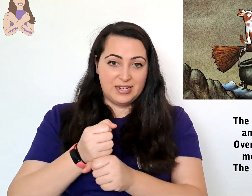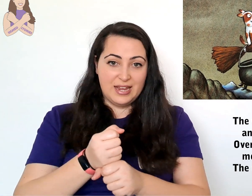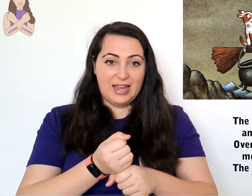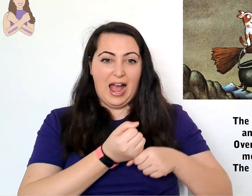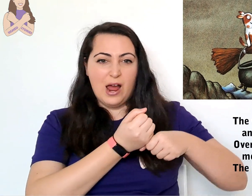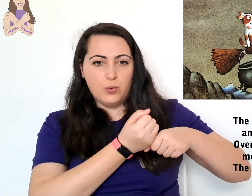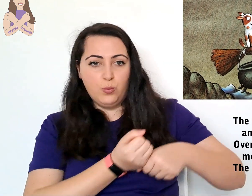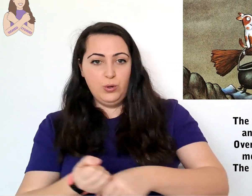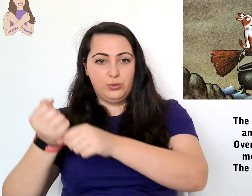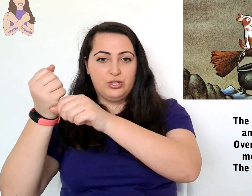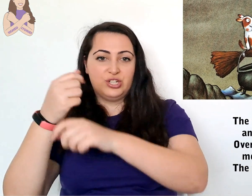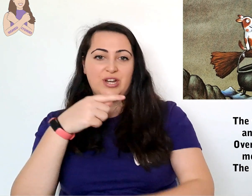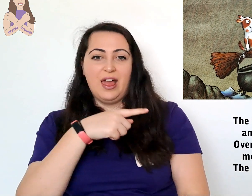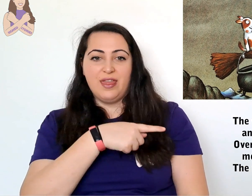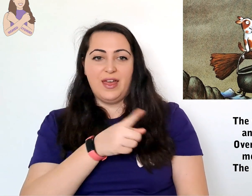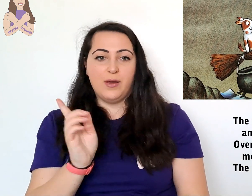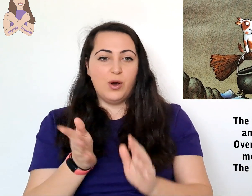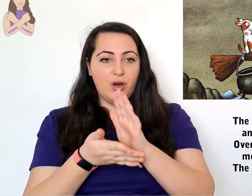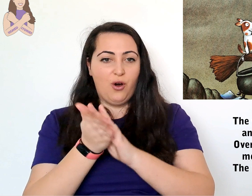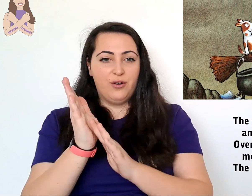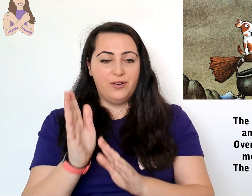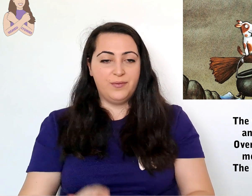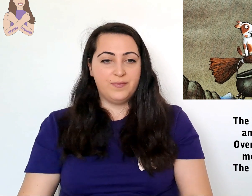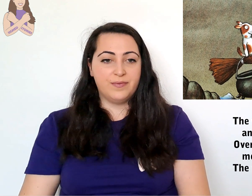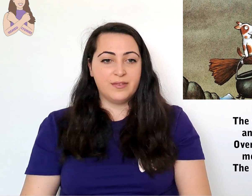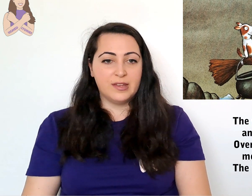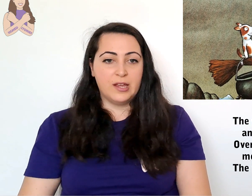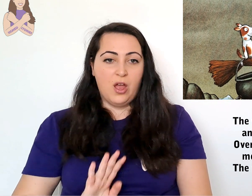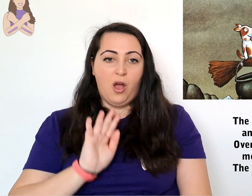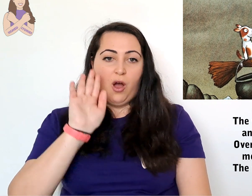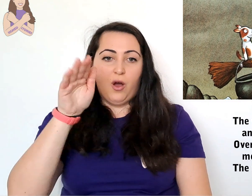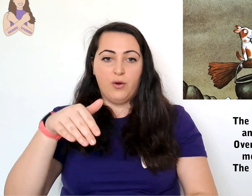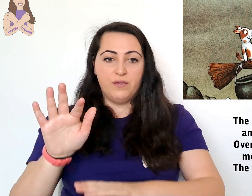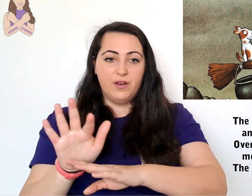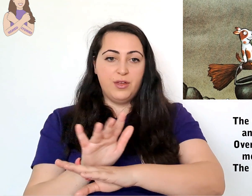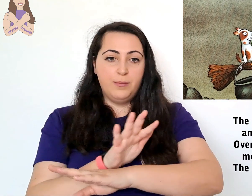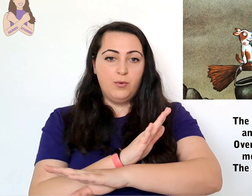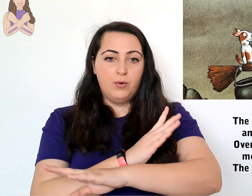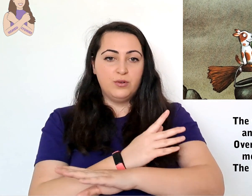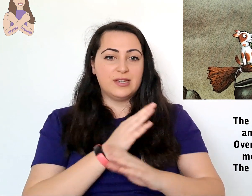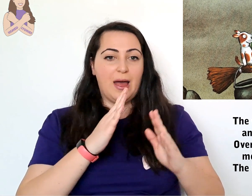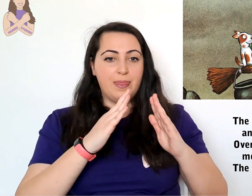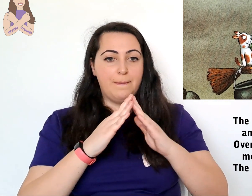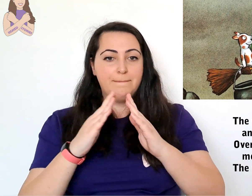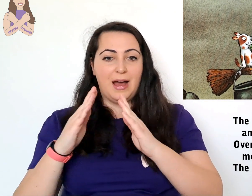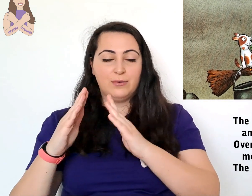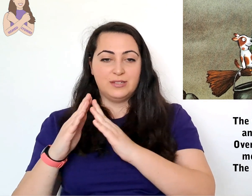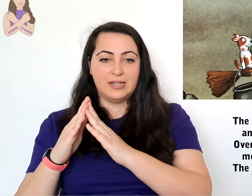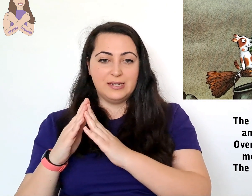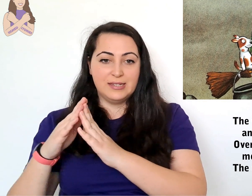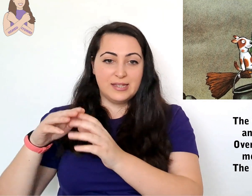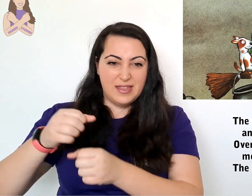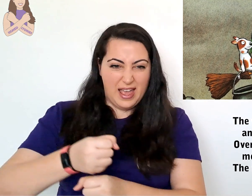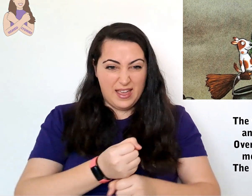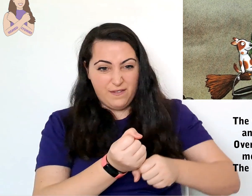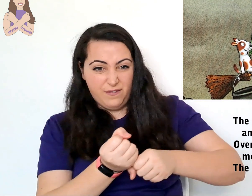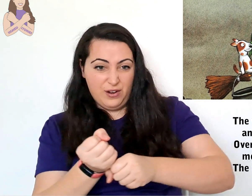broomstick and whoosh, they were gone. Over the moors and the mountains they